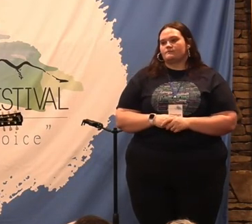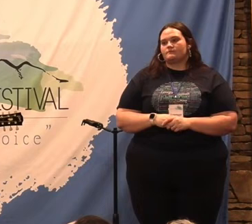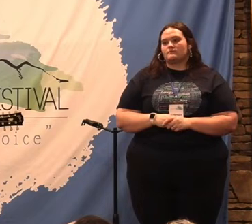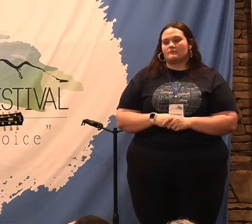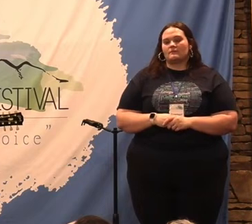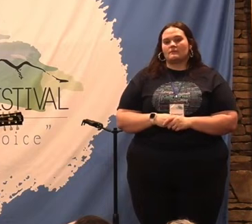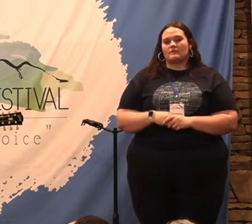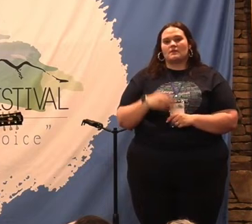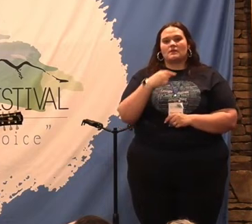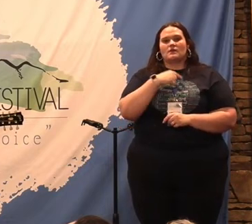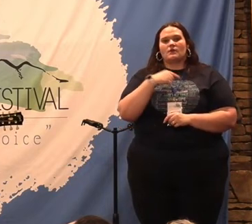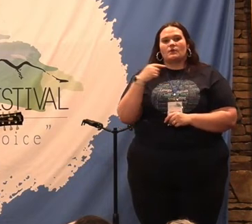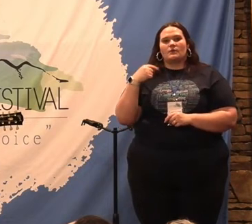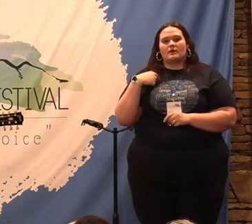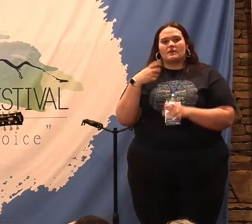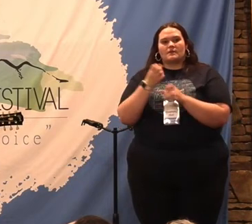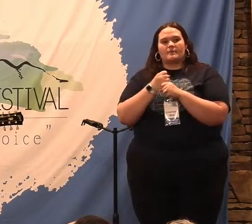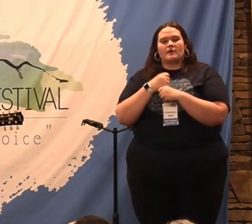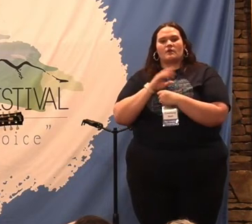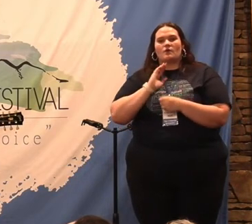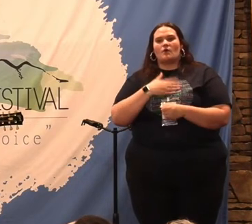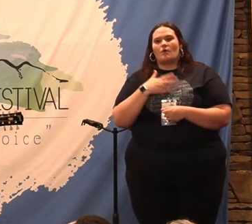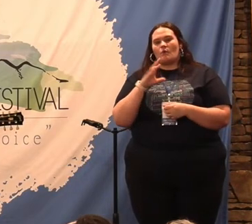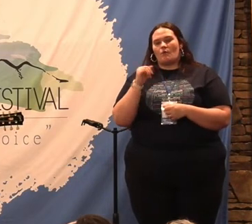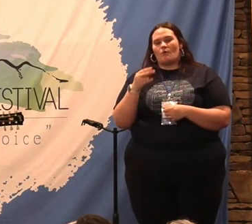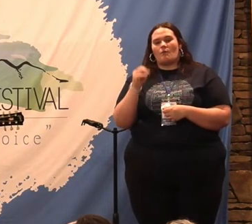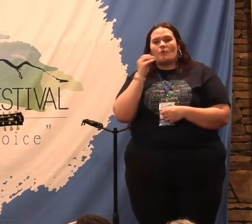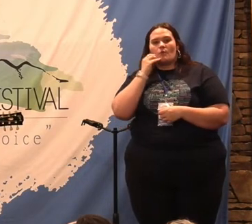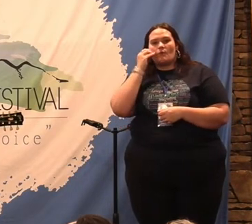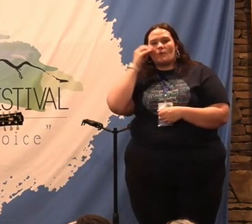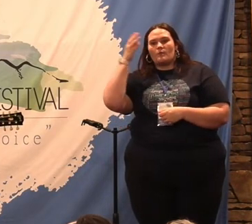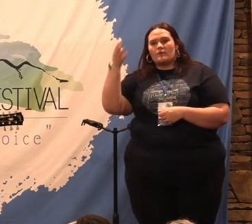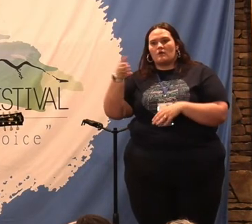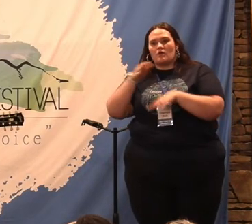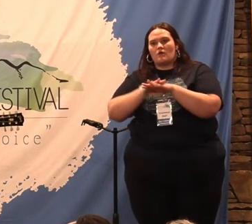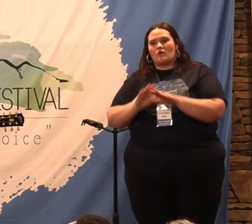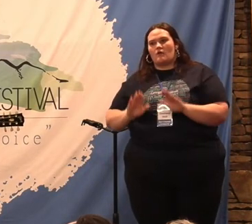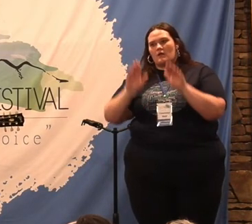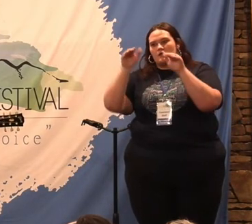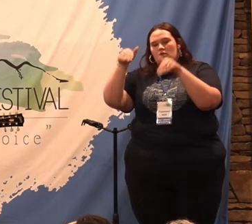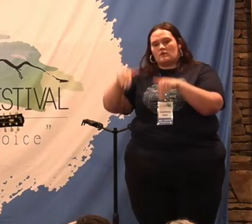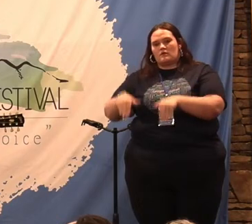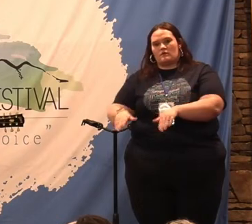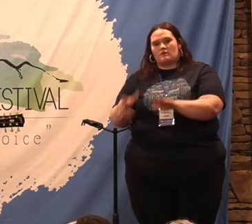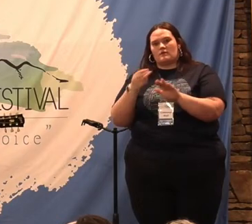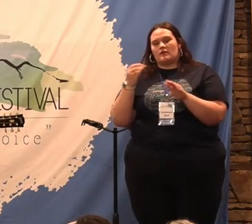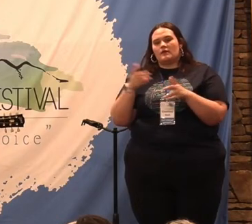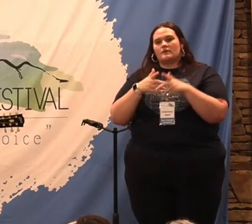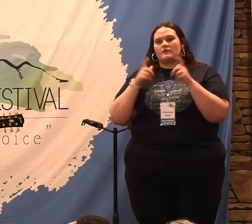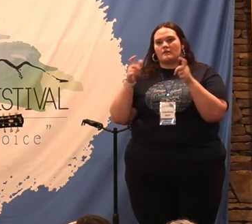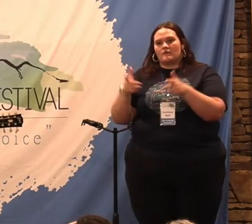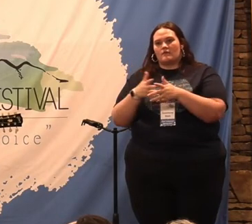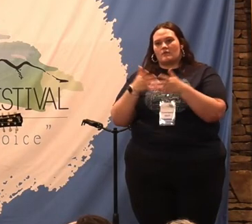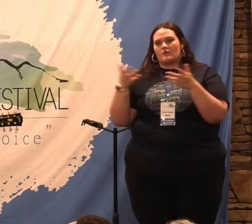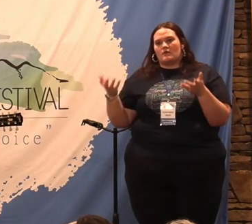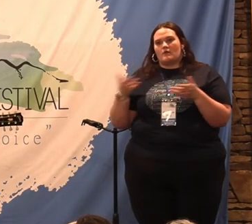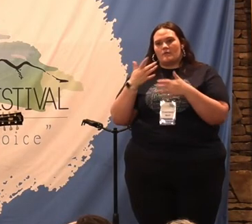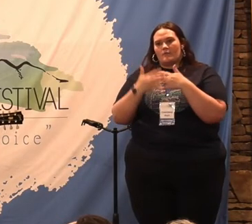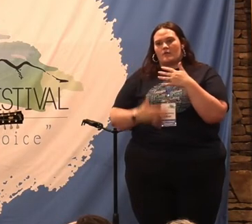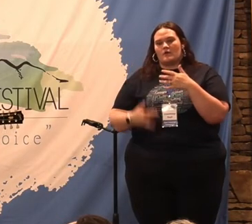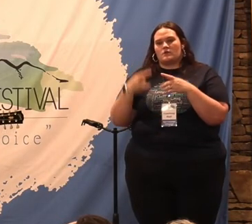We made our homes there on that hill, and we gave our life's blood to the mill. But now it's